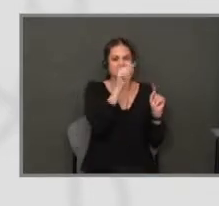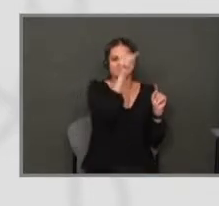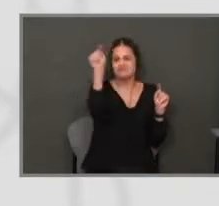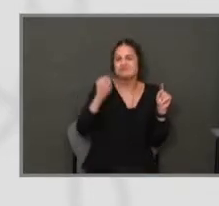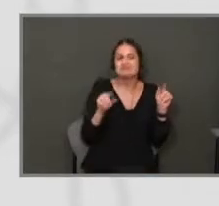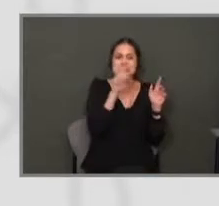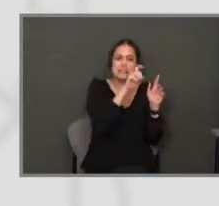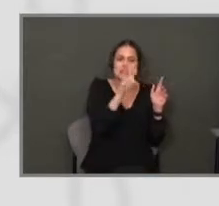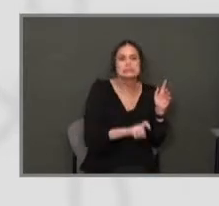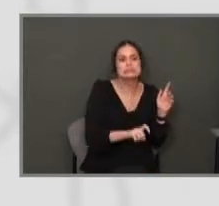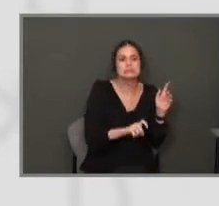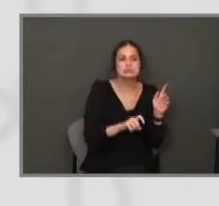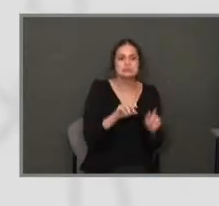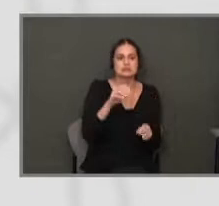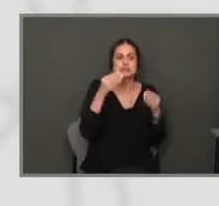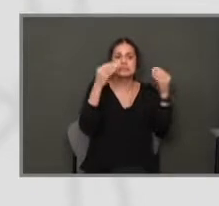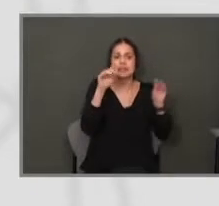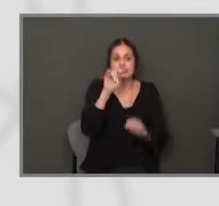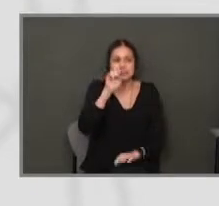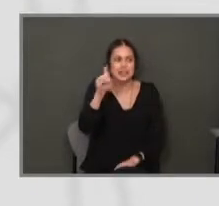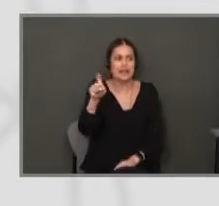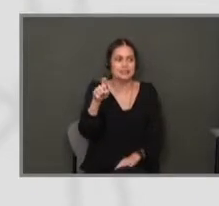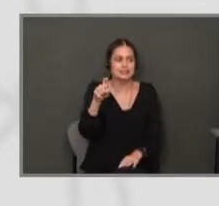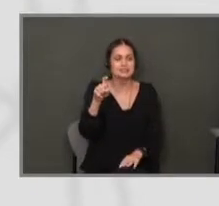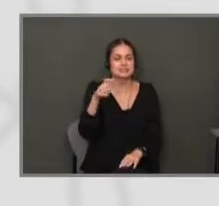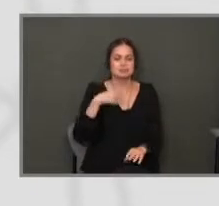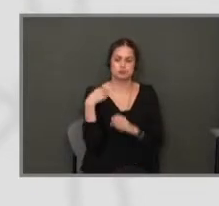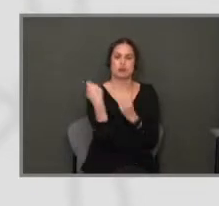state, sales tax collection has been very strong.